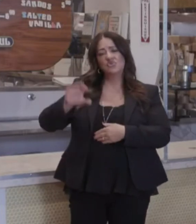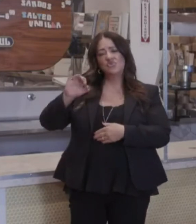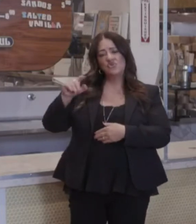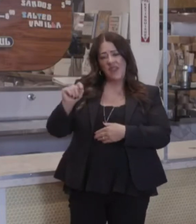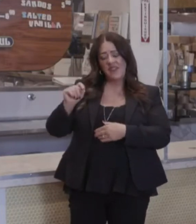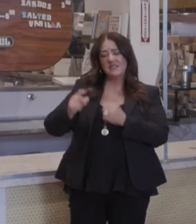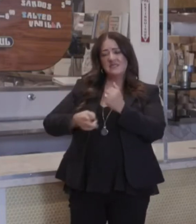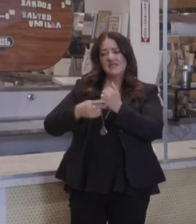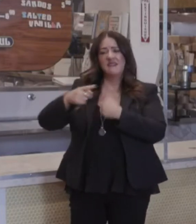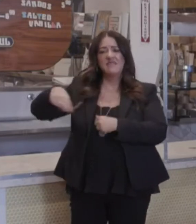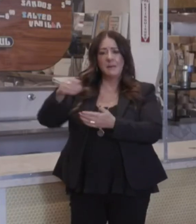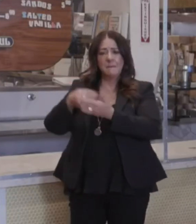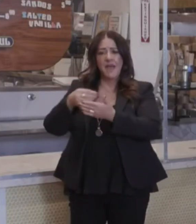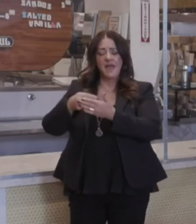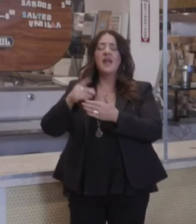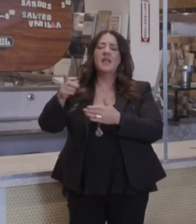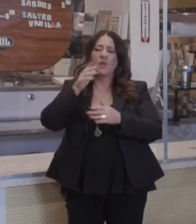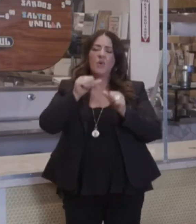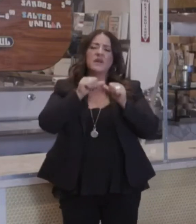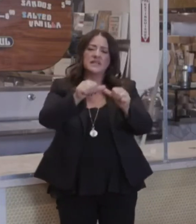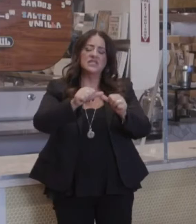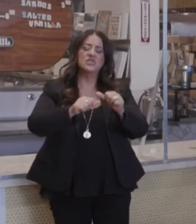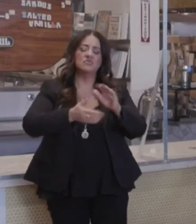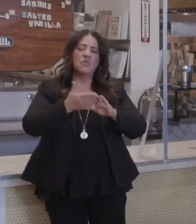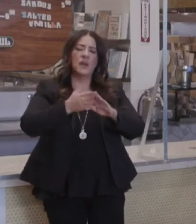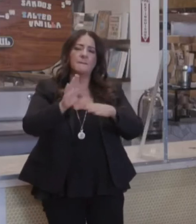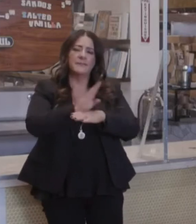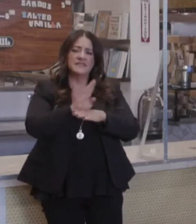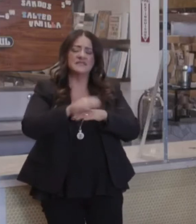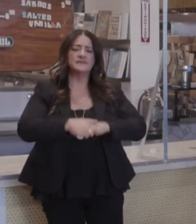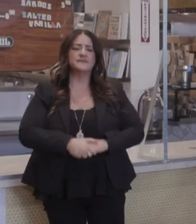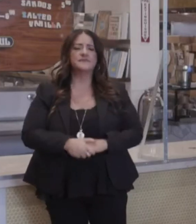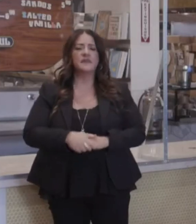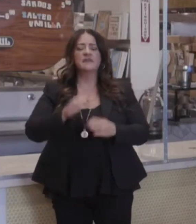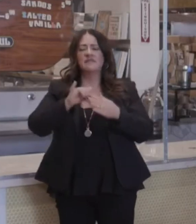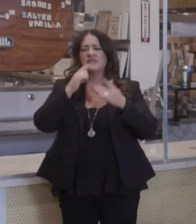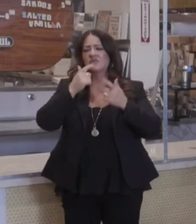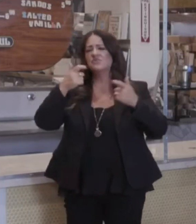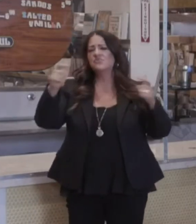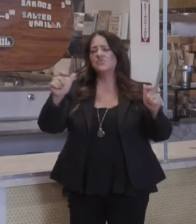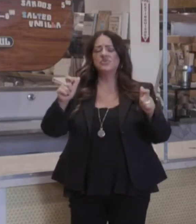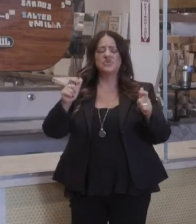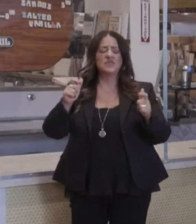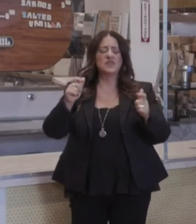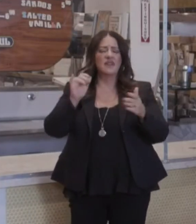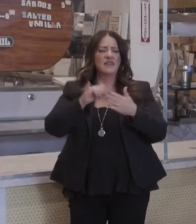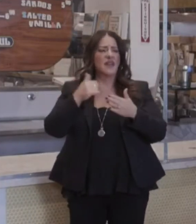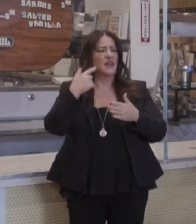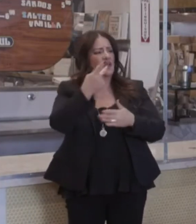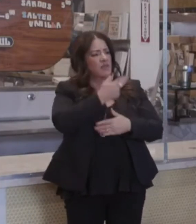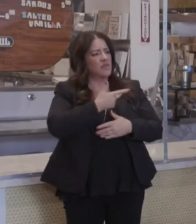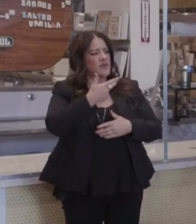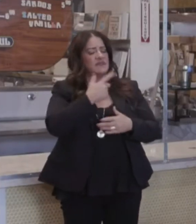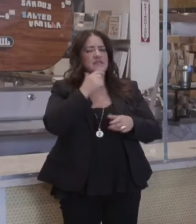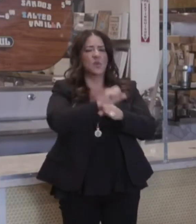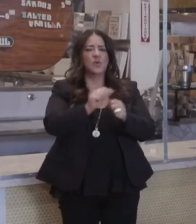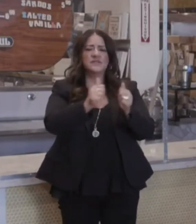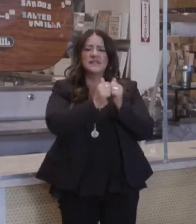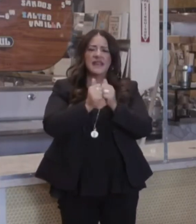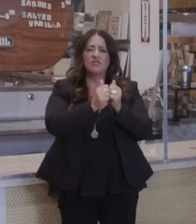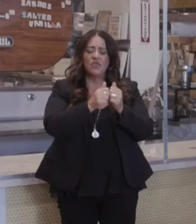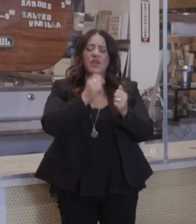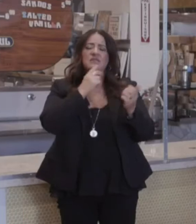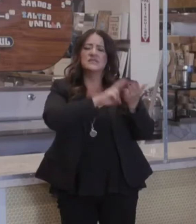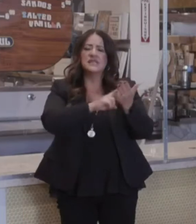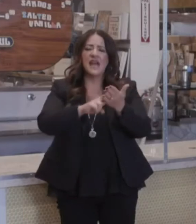this moment and these bills that we're signing today. It's been a cause that's united each and every one of us, legislative leaders and the